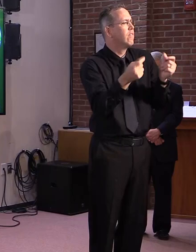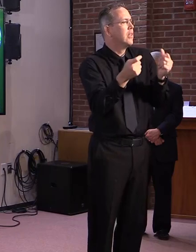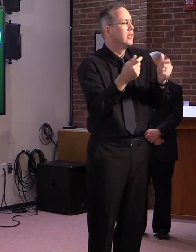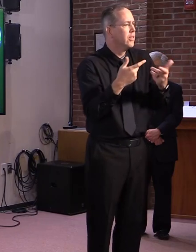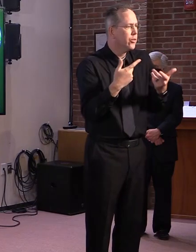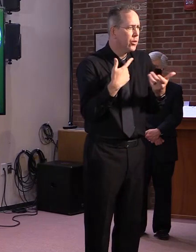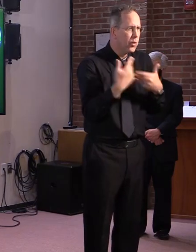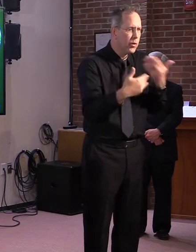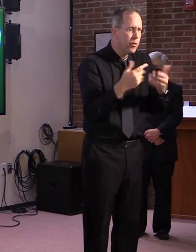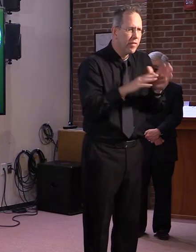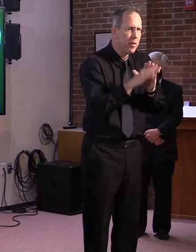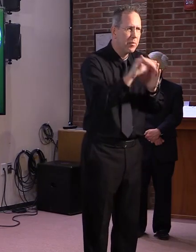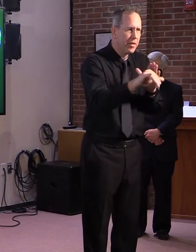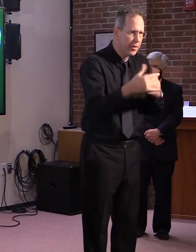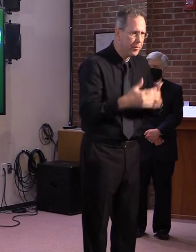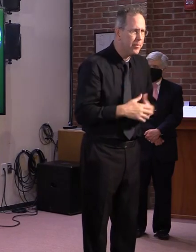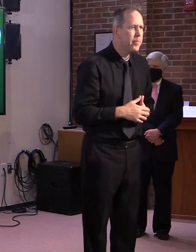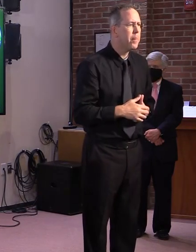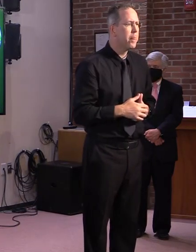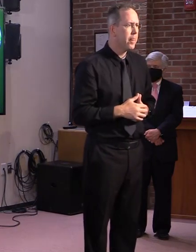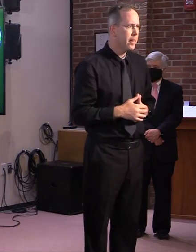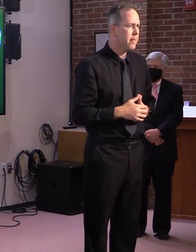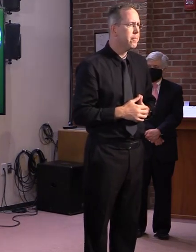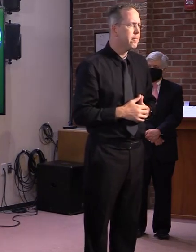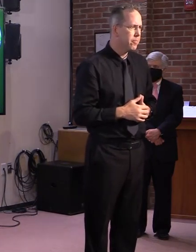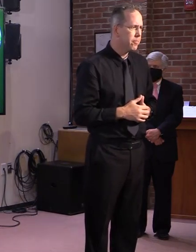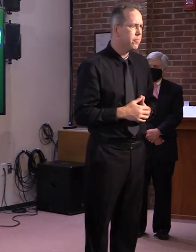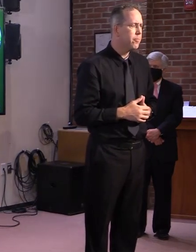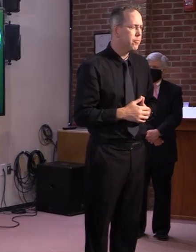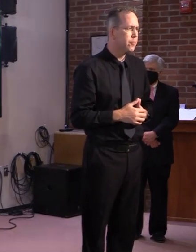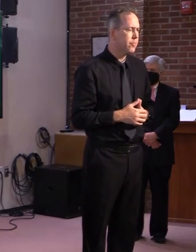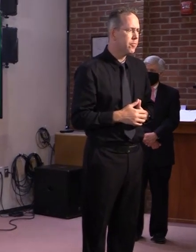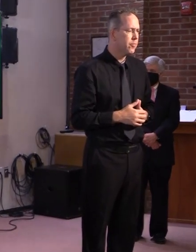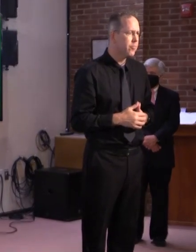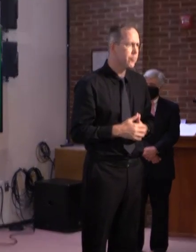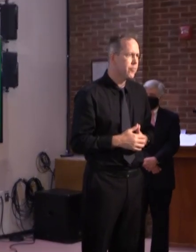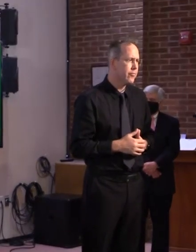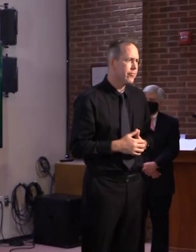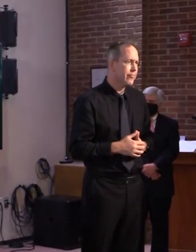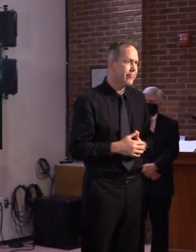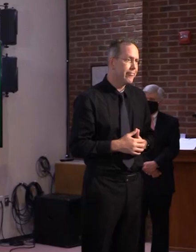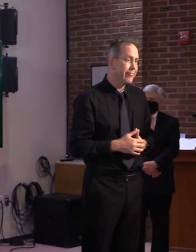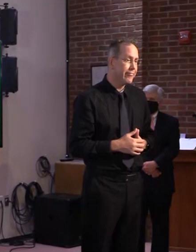is almost the same in both sections. Thank you.